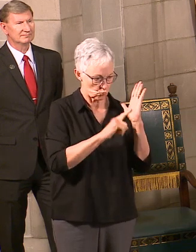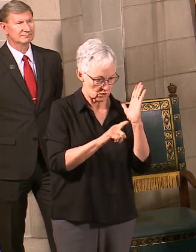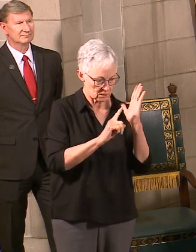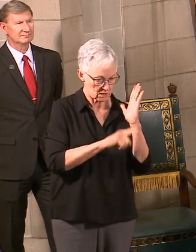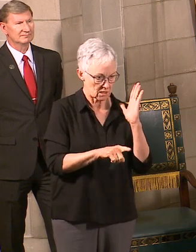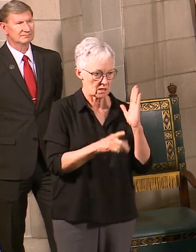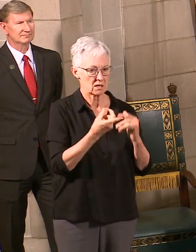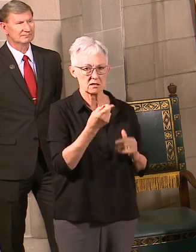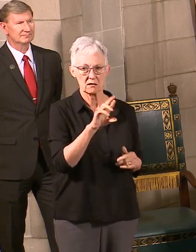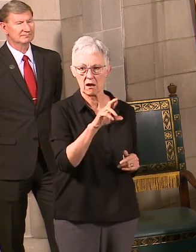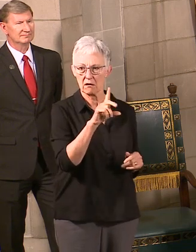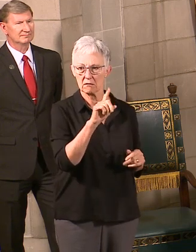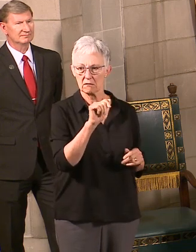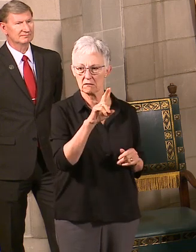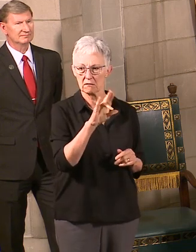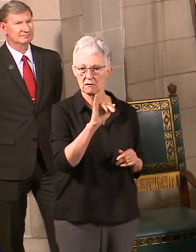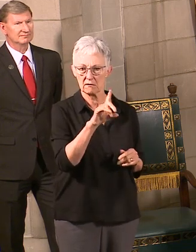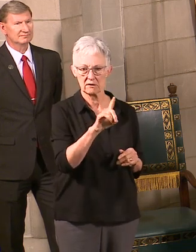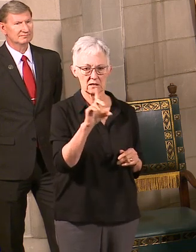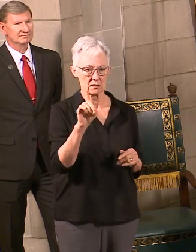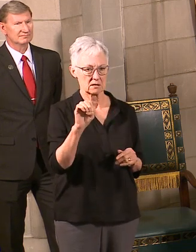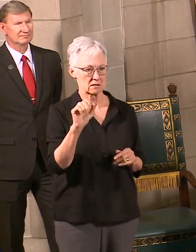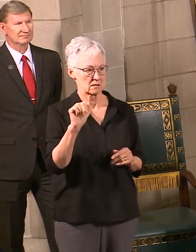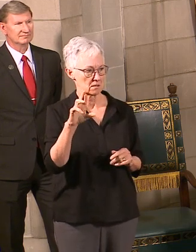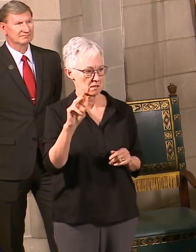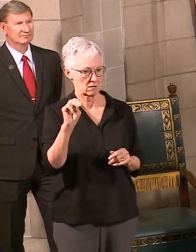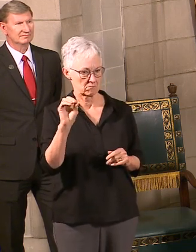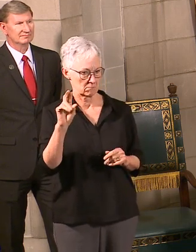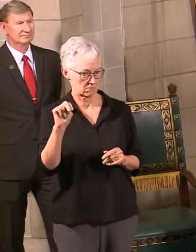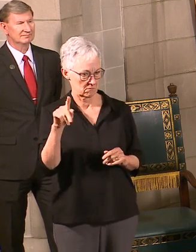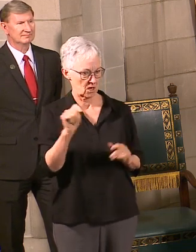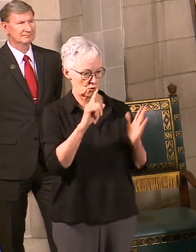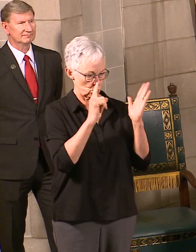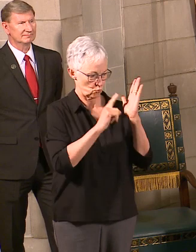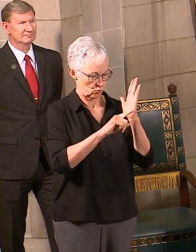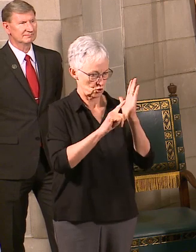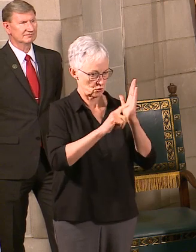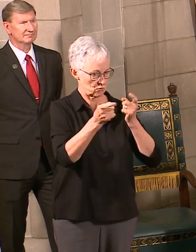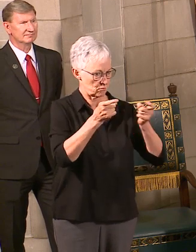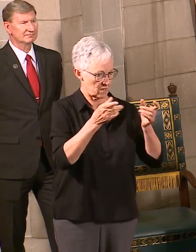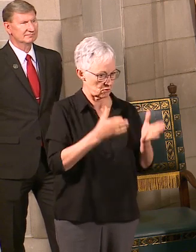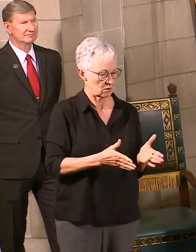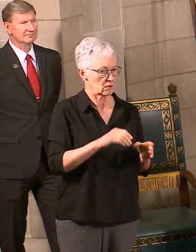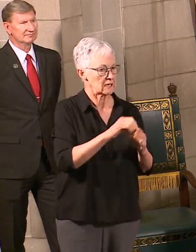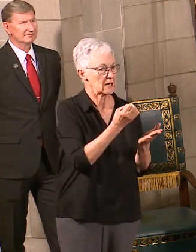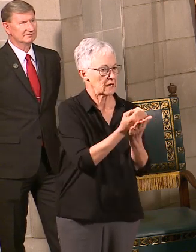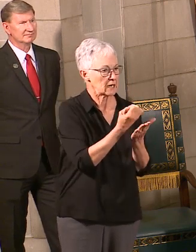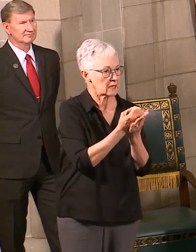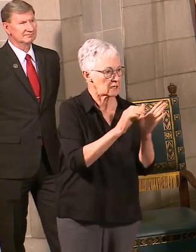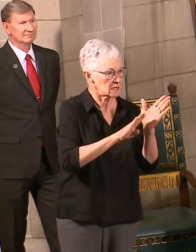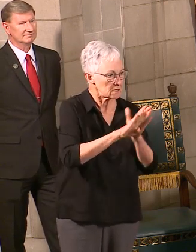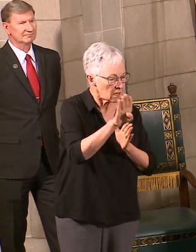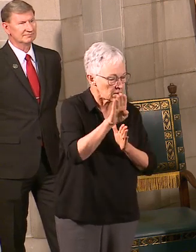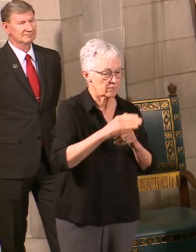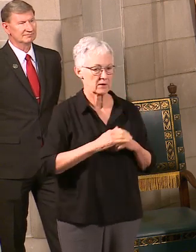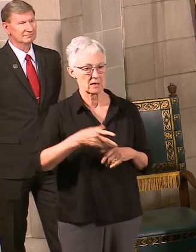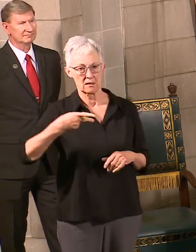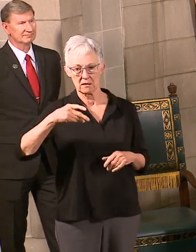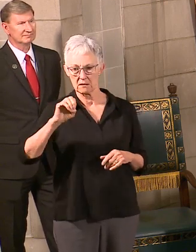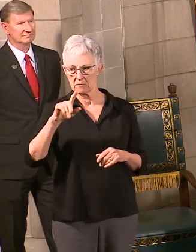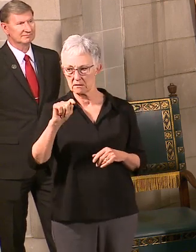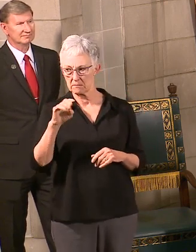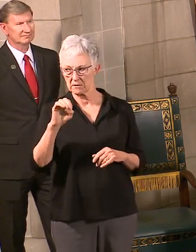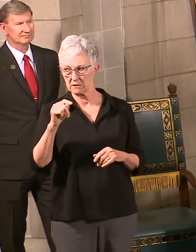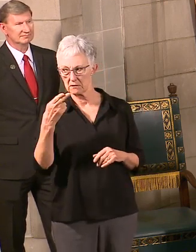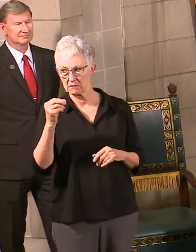Dearmont, again, a name I'm sure is very familiar to folks, Research Administrator, Nebraska Department of Economic Development, Pete Thompson, Chief Information Officer of the